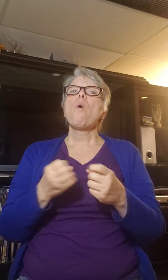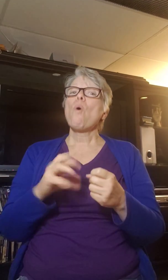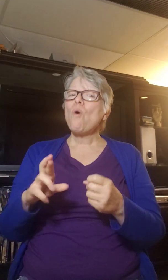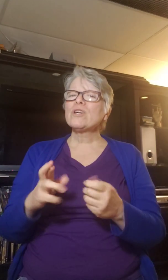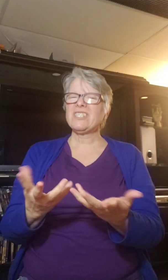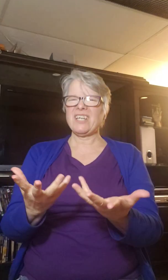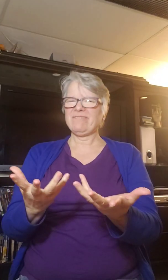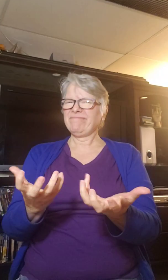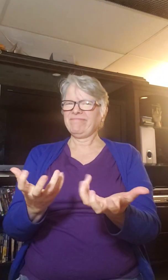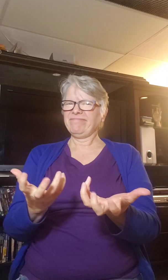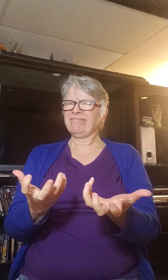or just